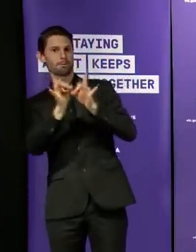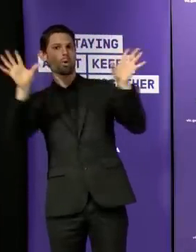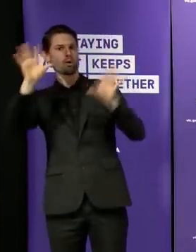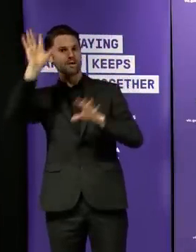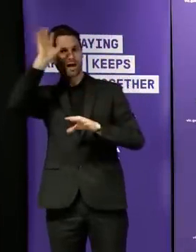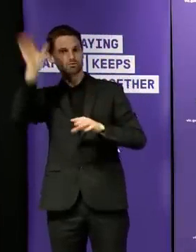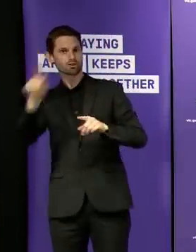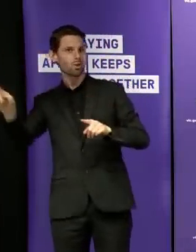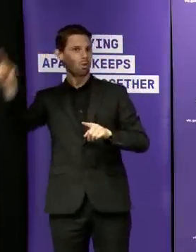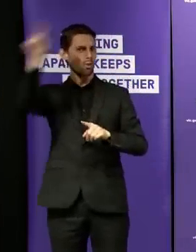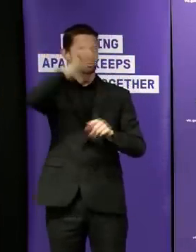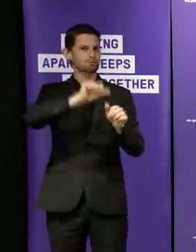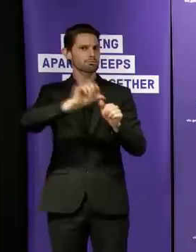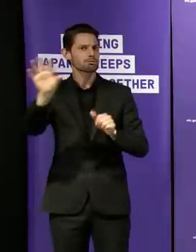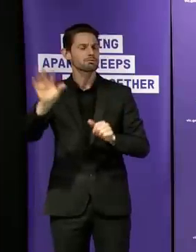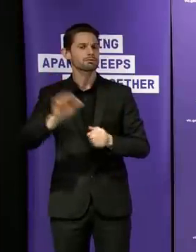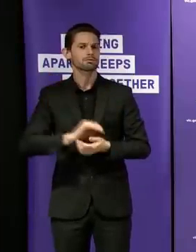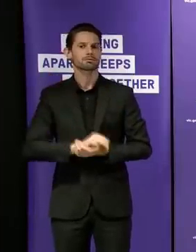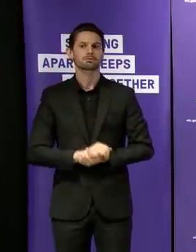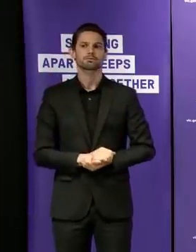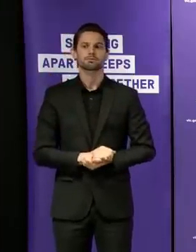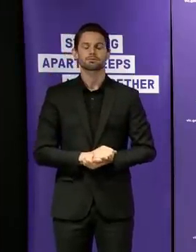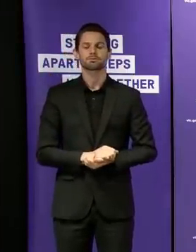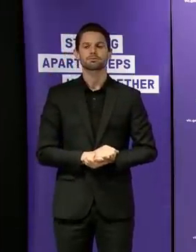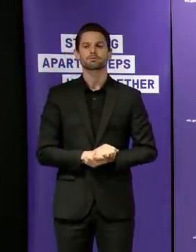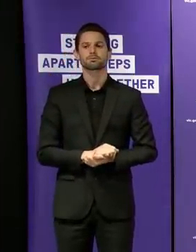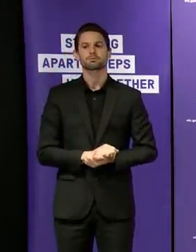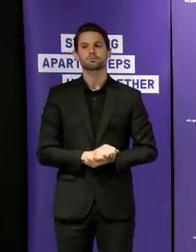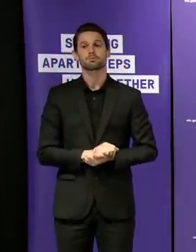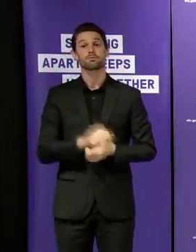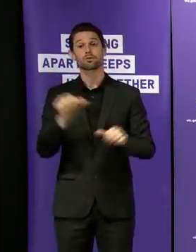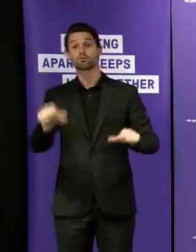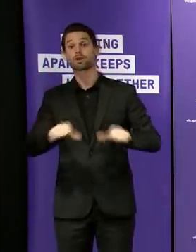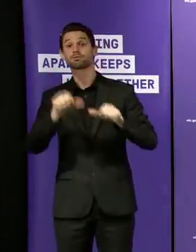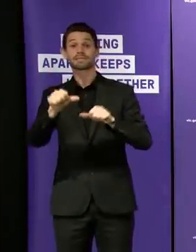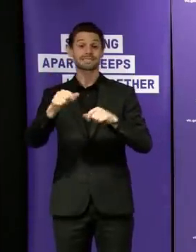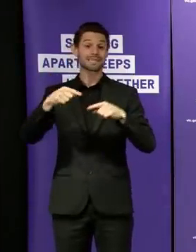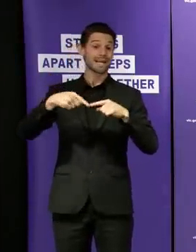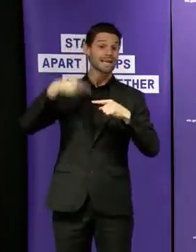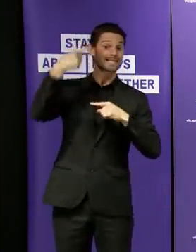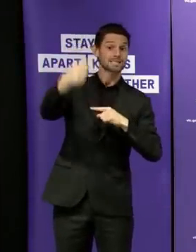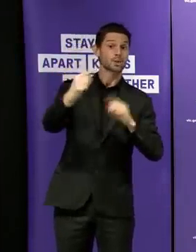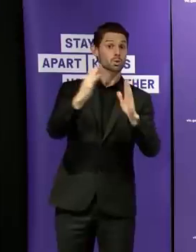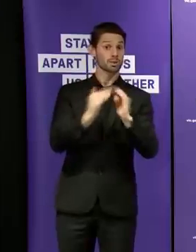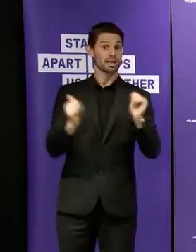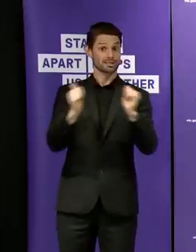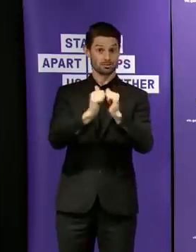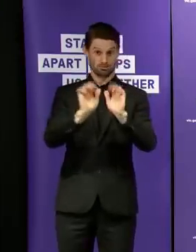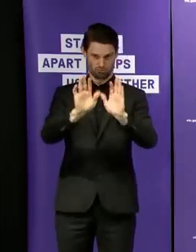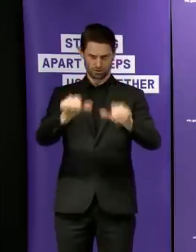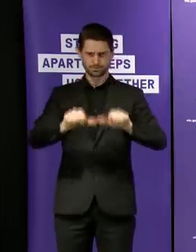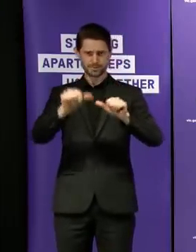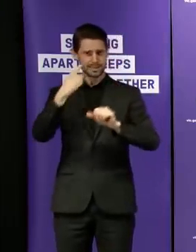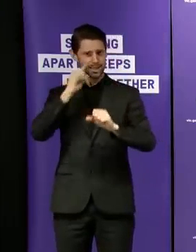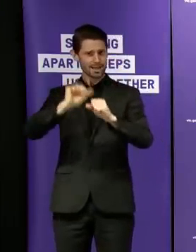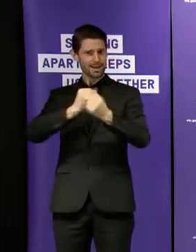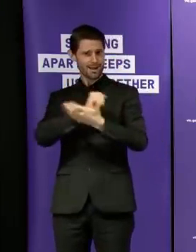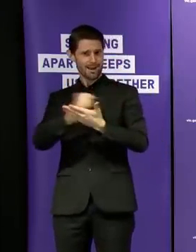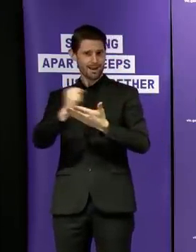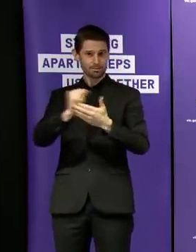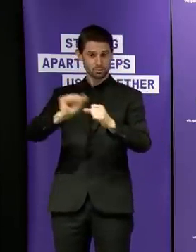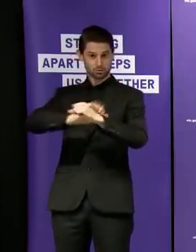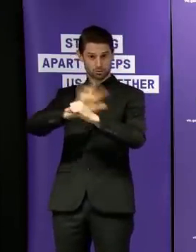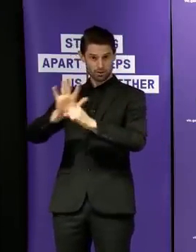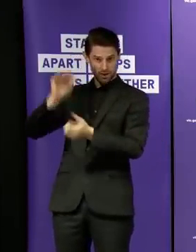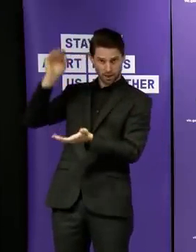to build as a community. Now, in terms of the intervening weekend, with case numbers this low, it moves